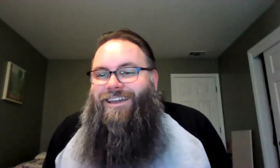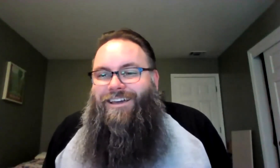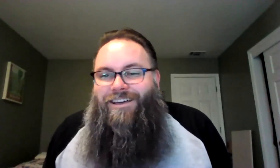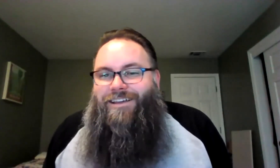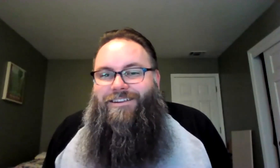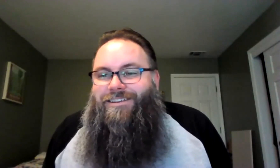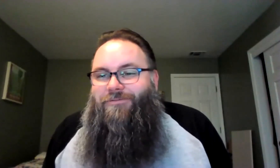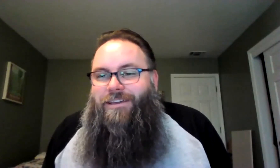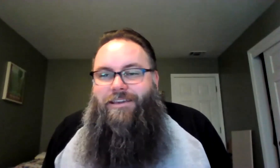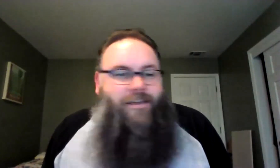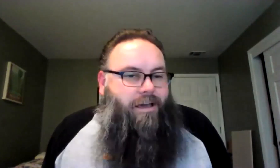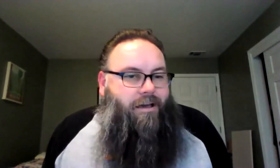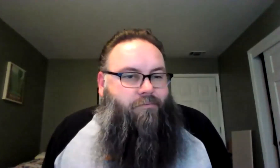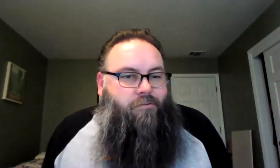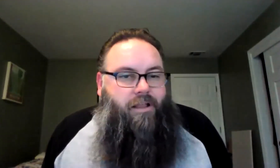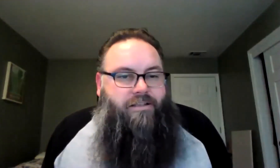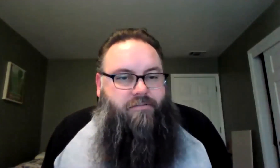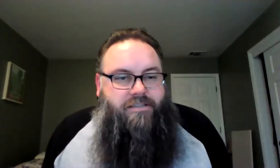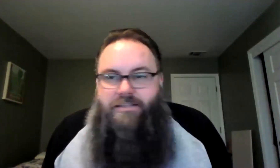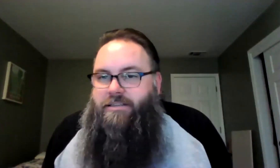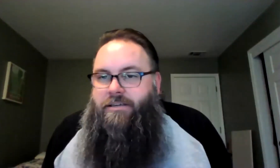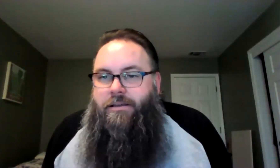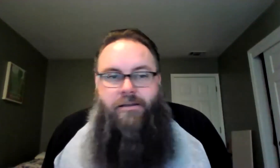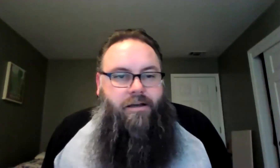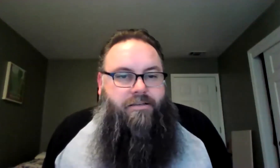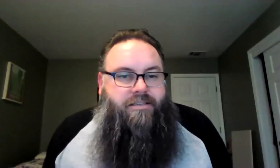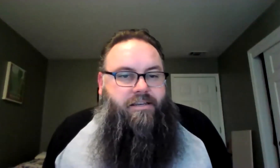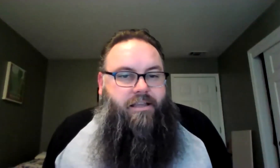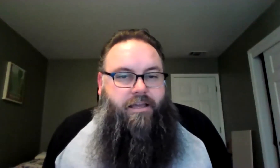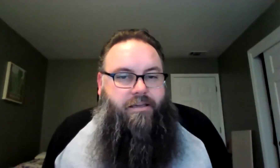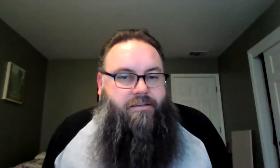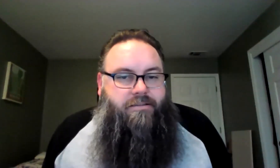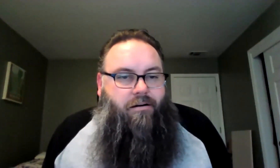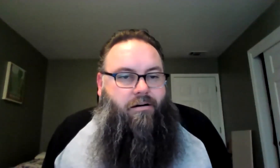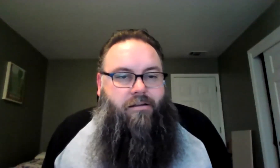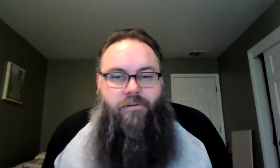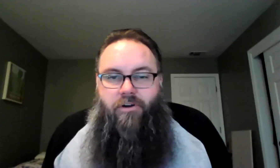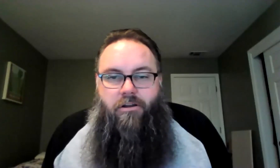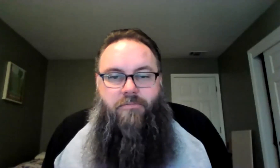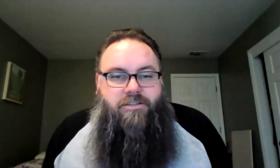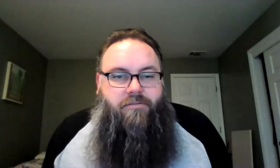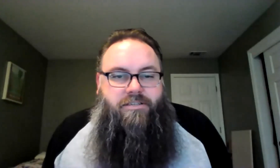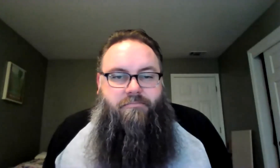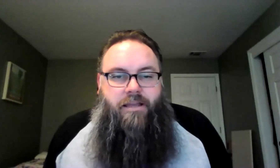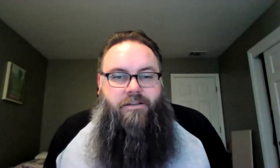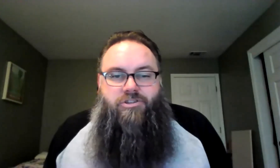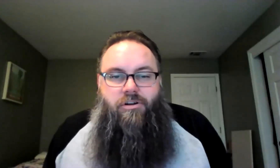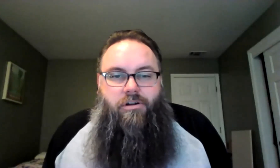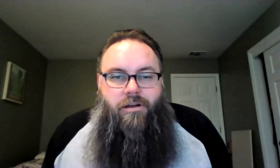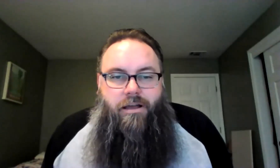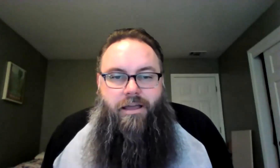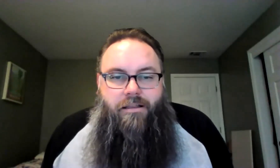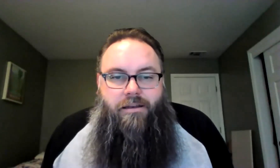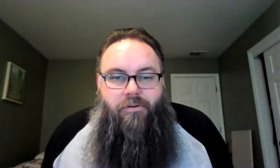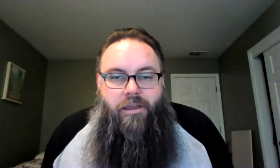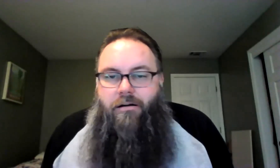Services. And we have from Client Services, I see Cindy Lay is on. We've got our Community Services